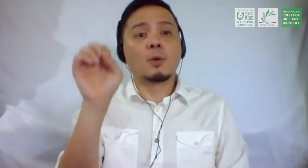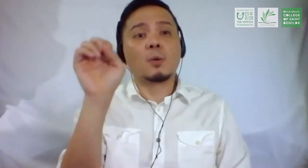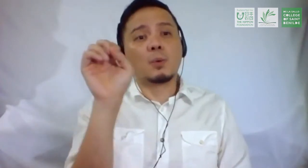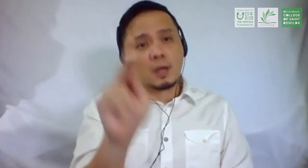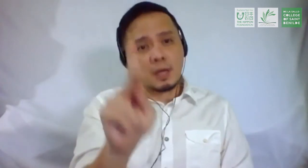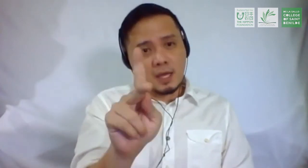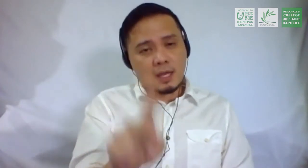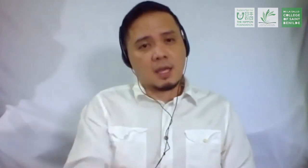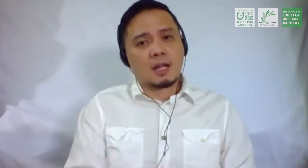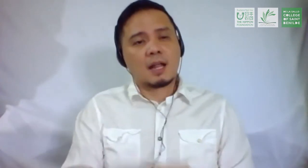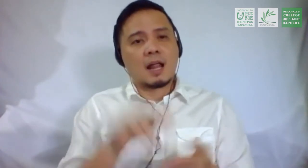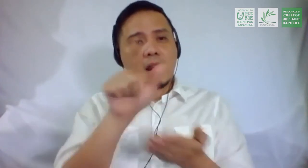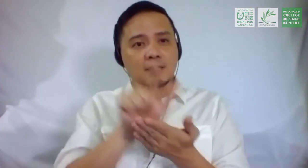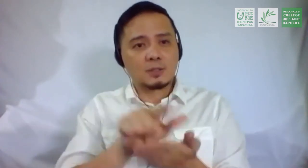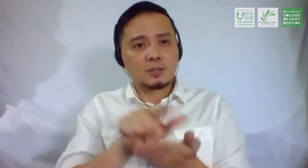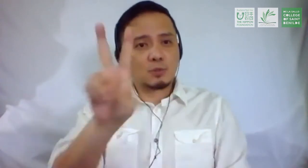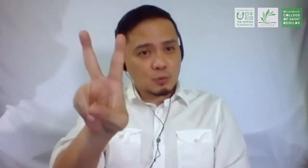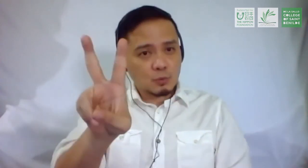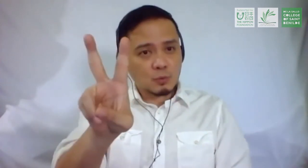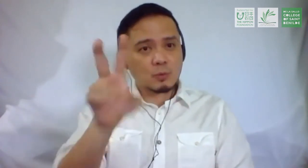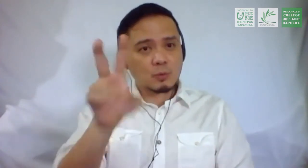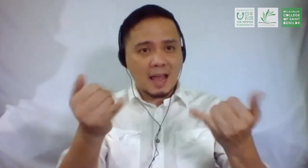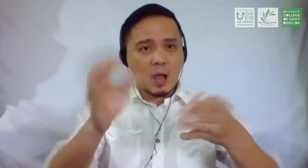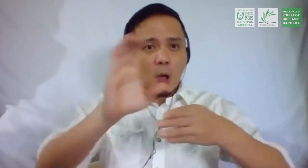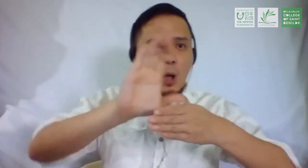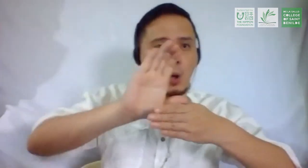lesson 2 is basically finished.